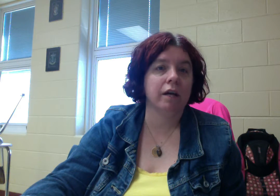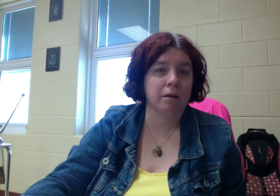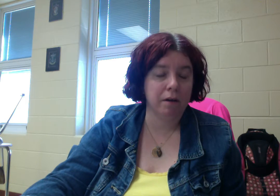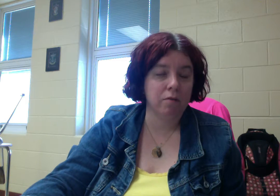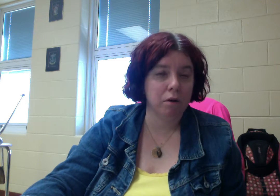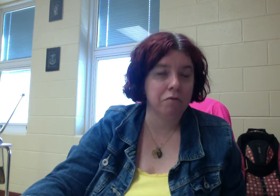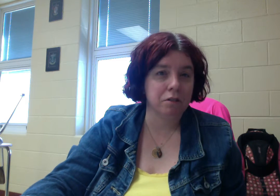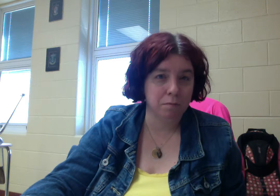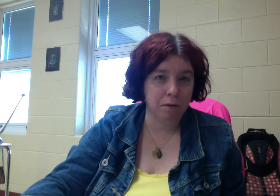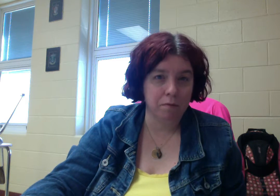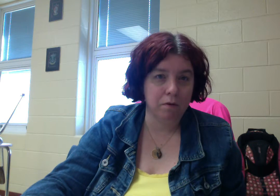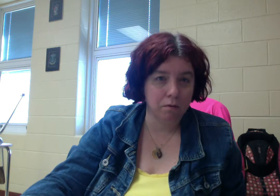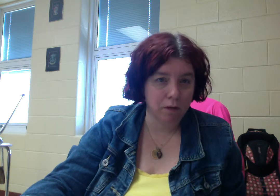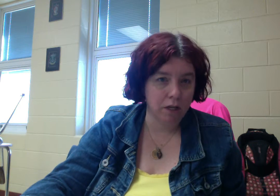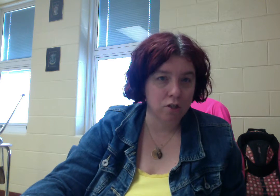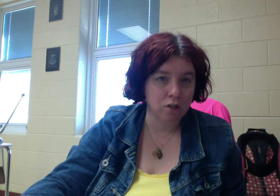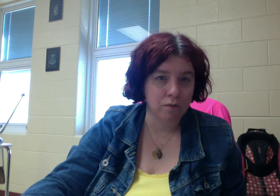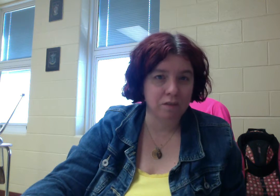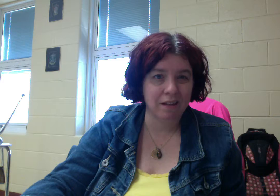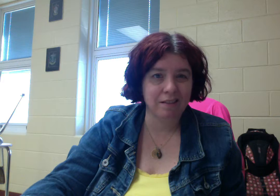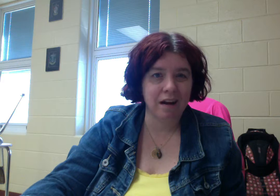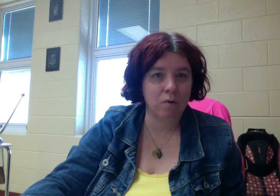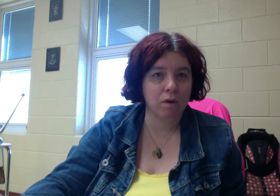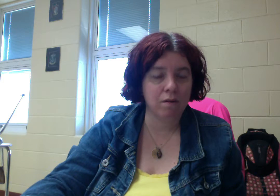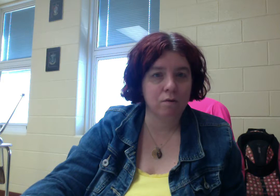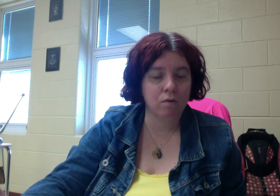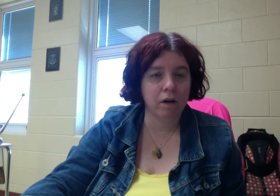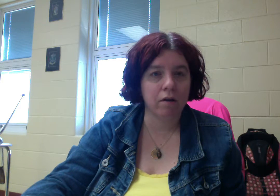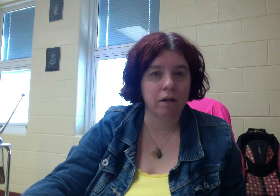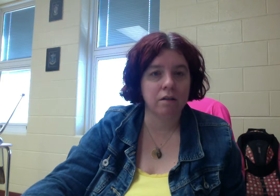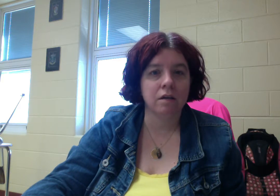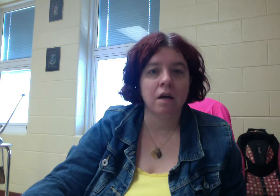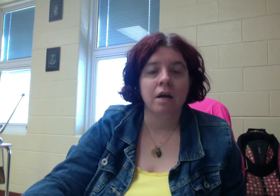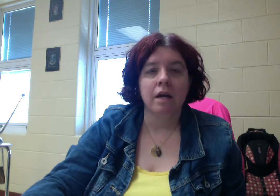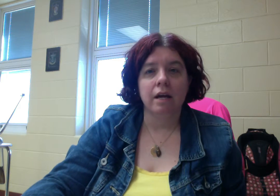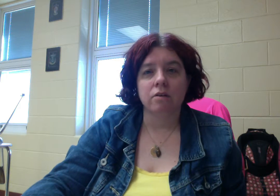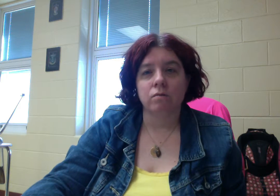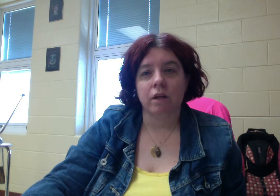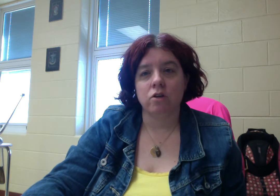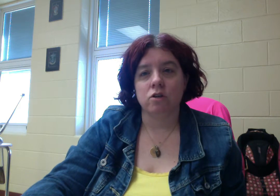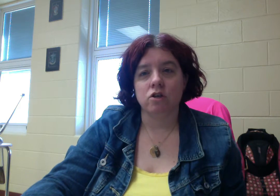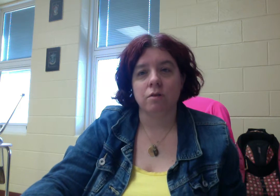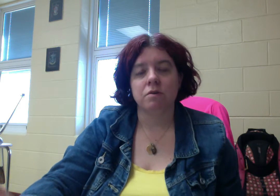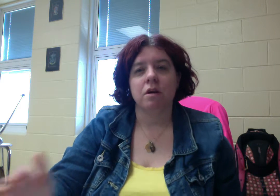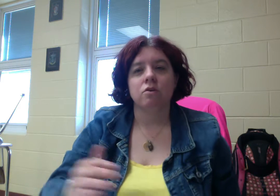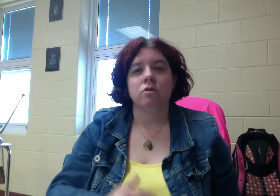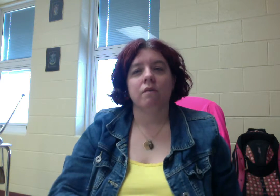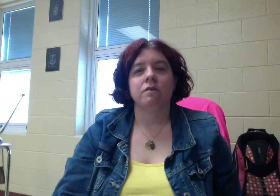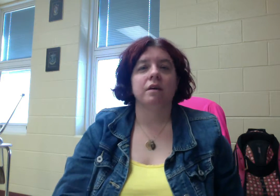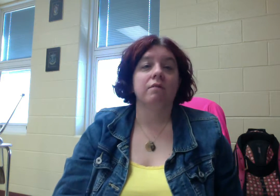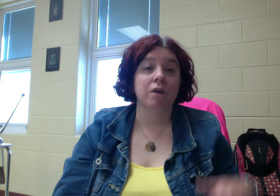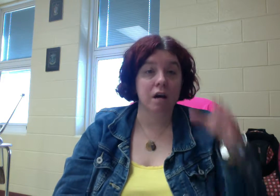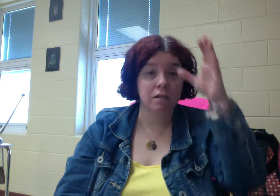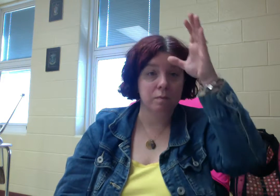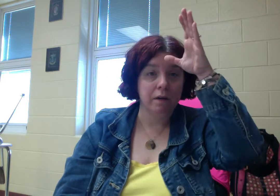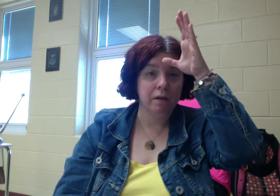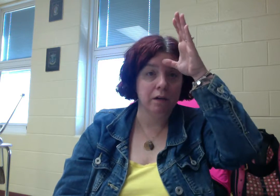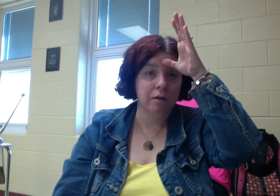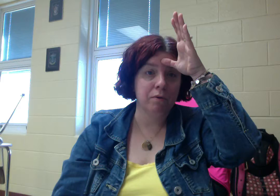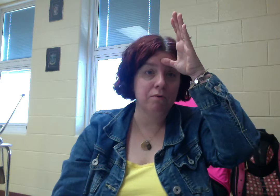about in reference to people and the relationships. And that's kind of what this whole area is relationships. So you have the sign for husband. You're going to put a